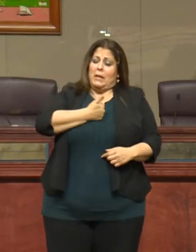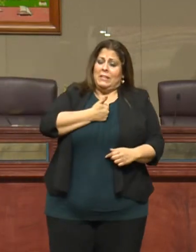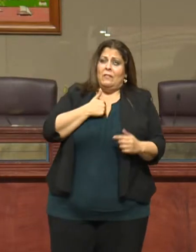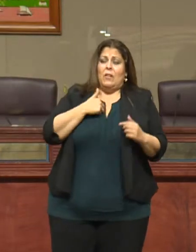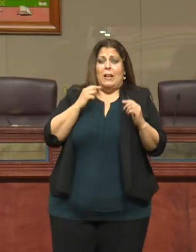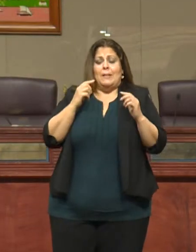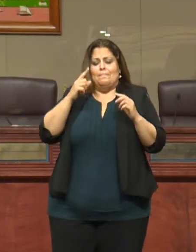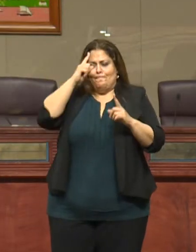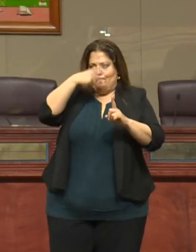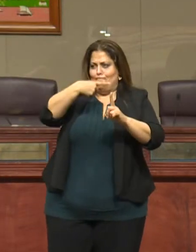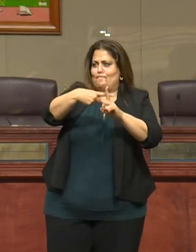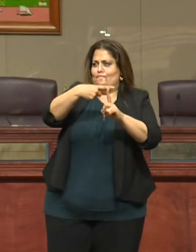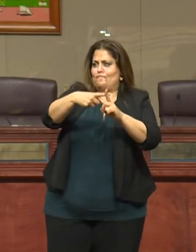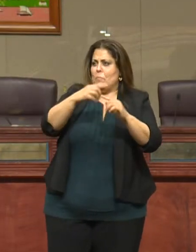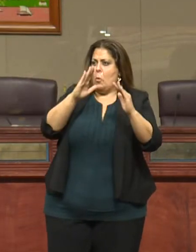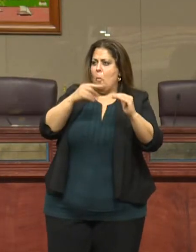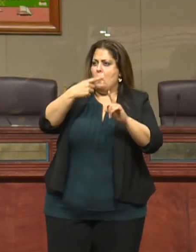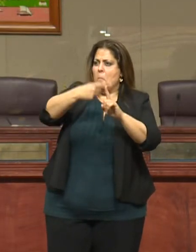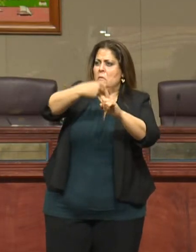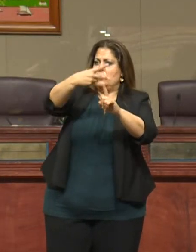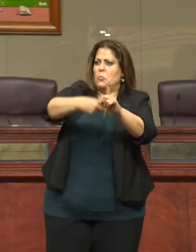next month or two.